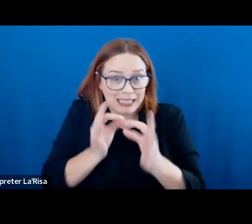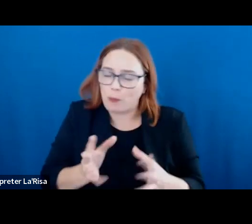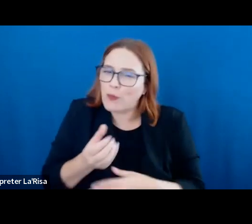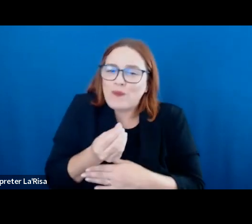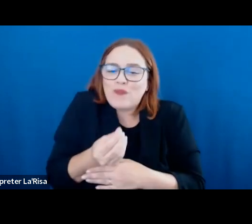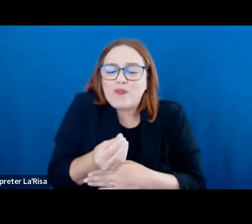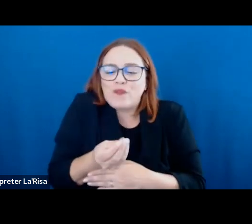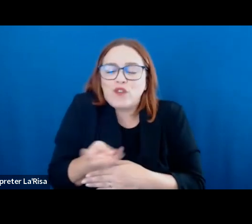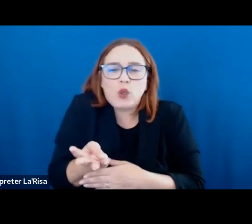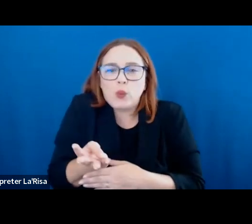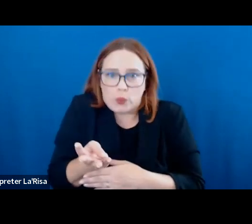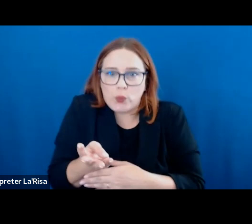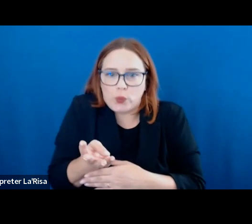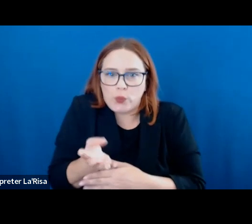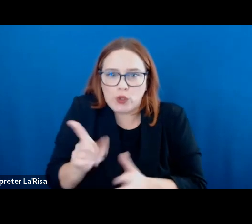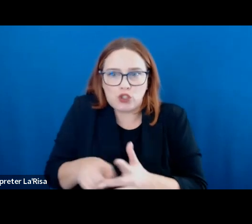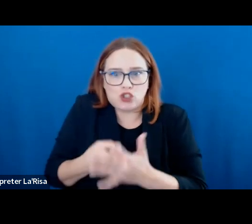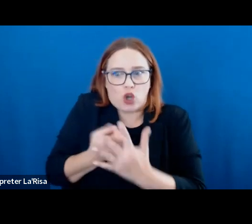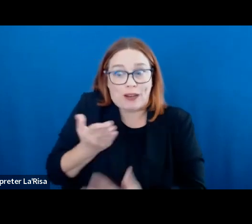in 1990.